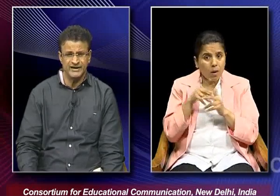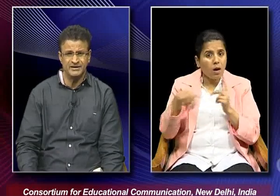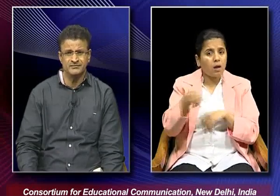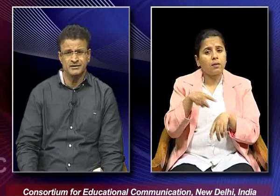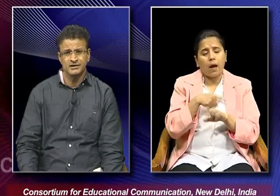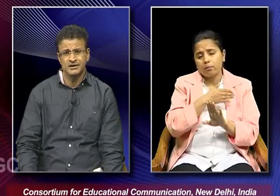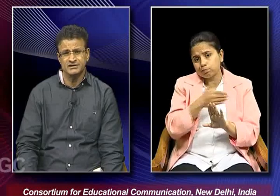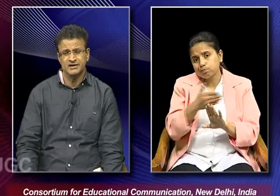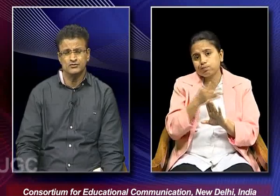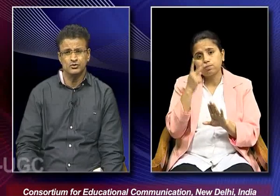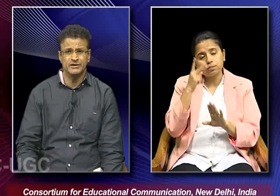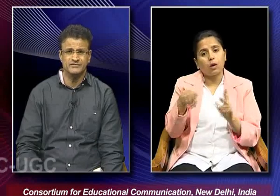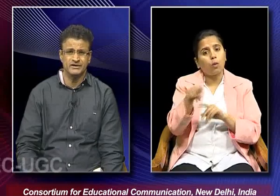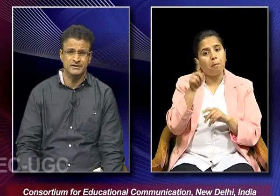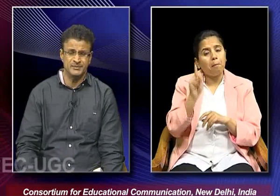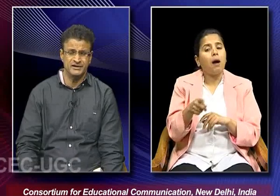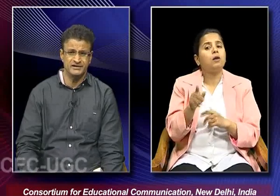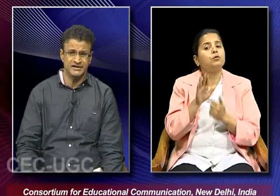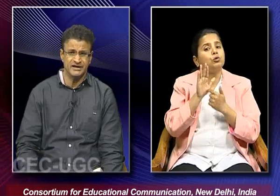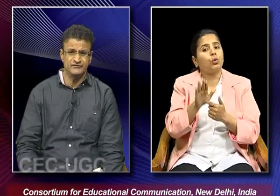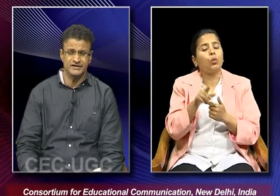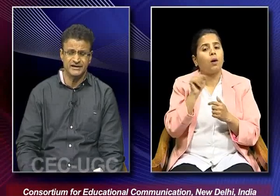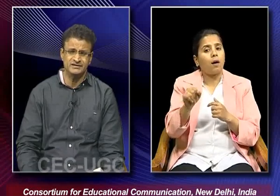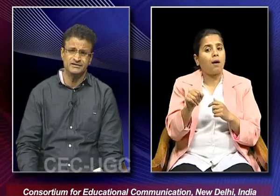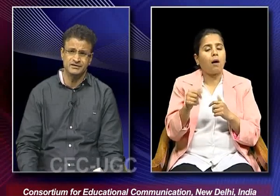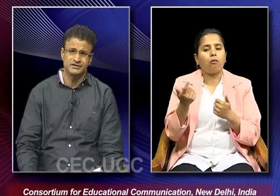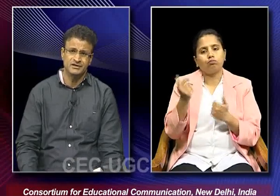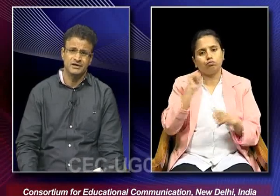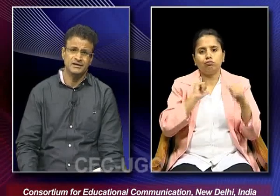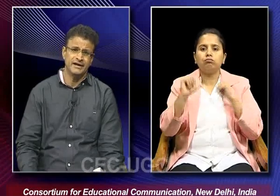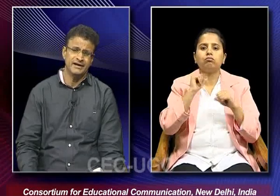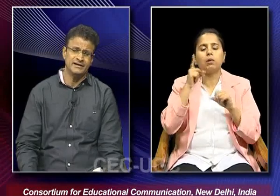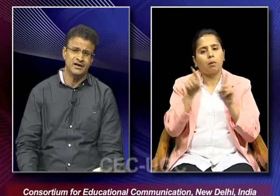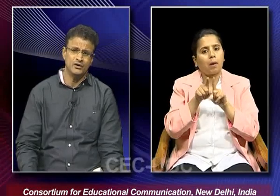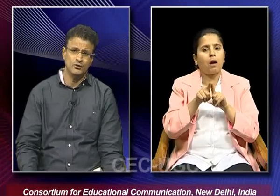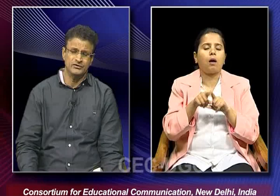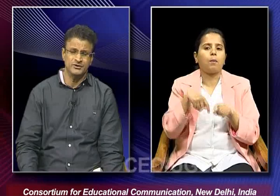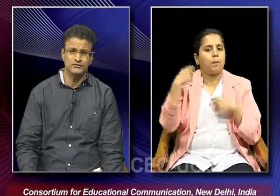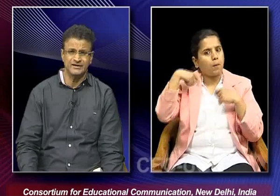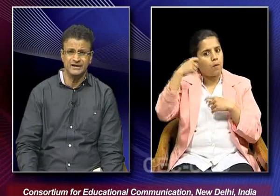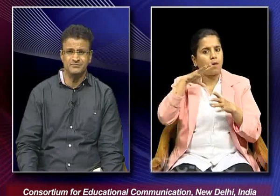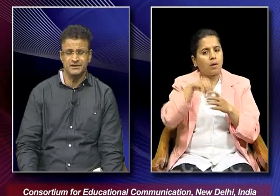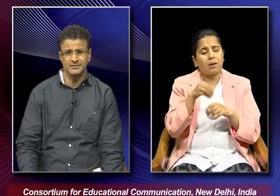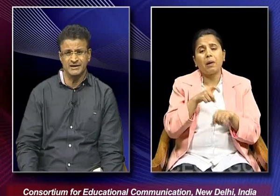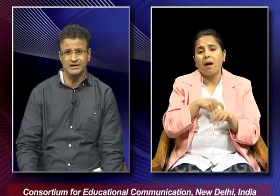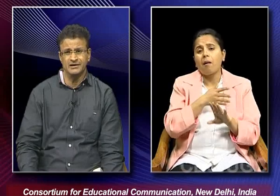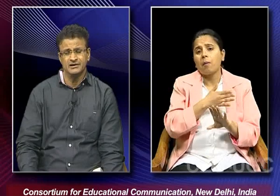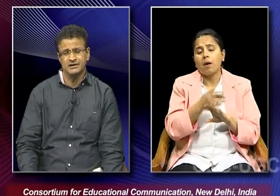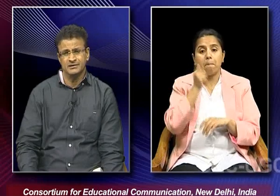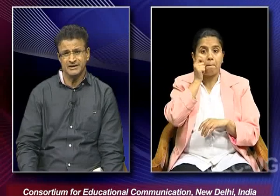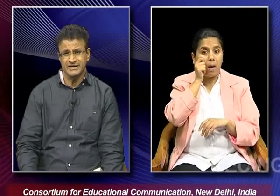of time, they have to in a way play that kind of a character, and how over a period of time